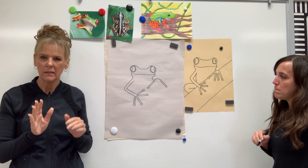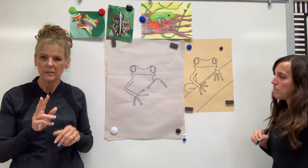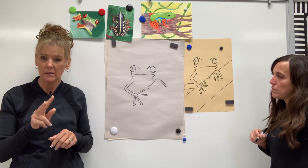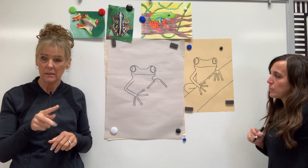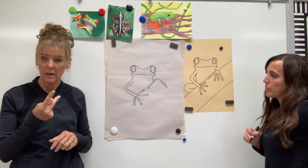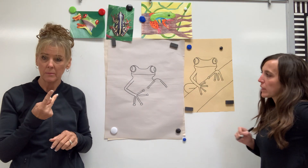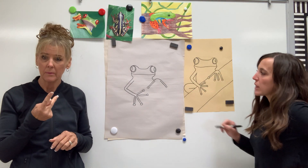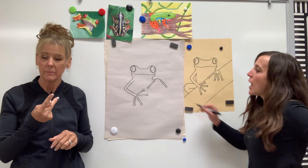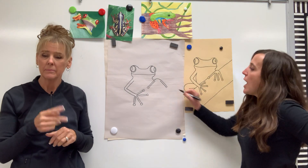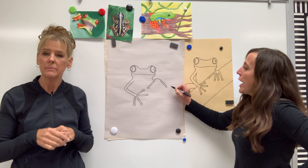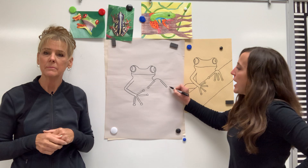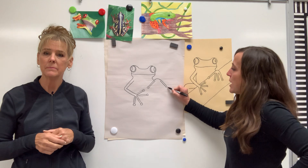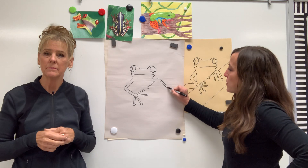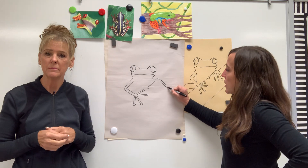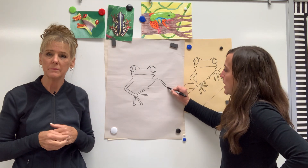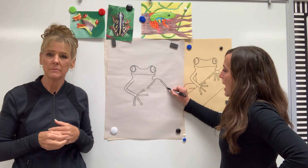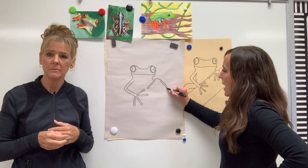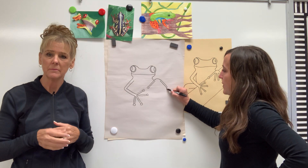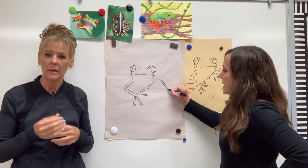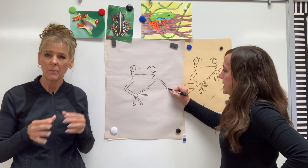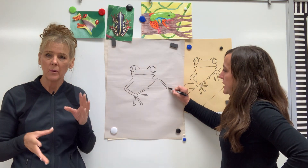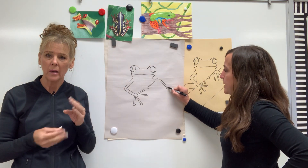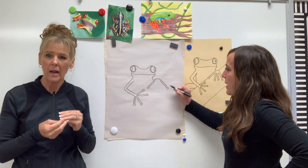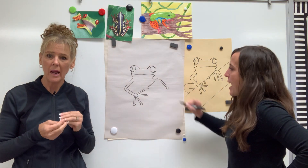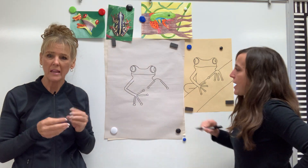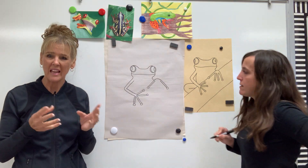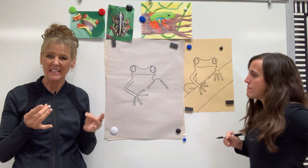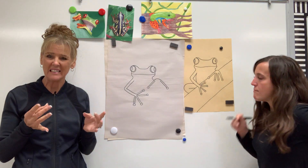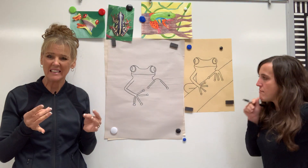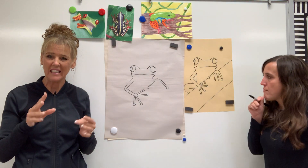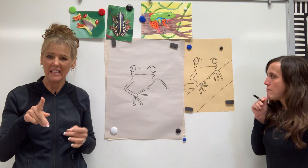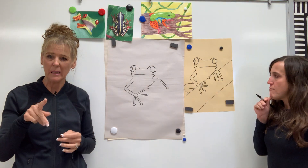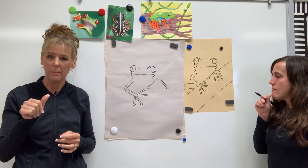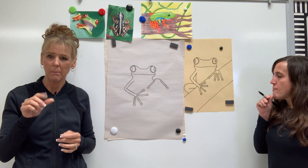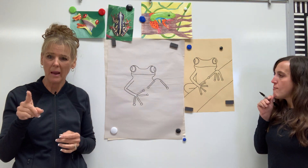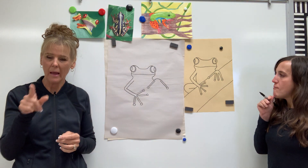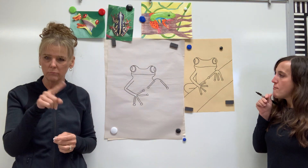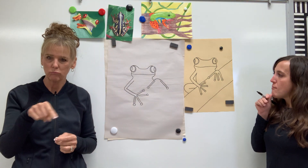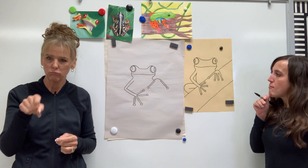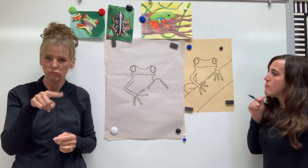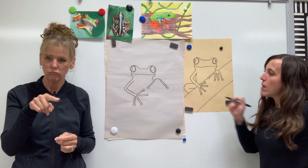double. And we're gonna add that sticky pad.